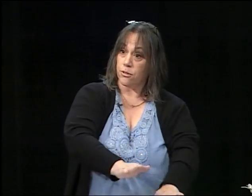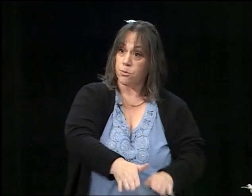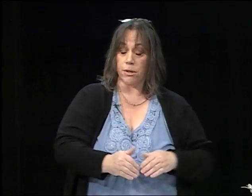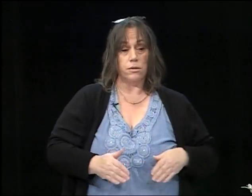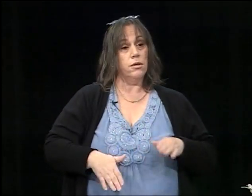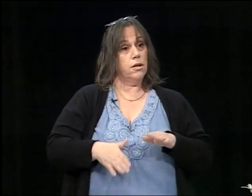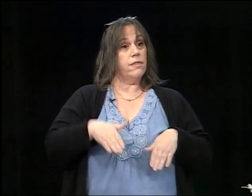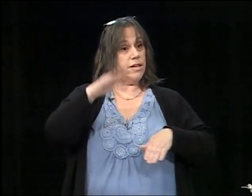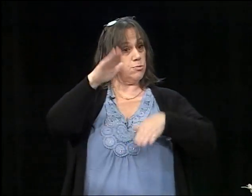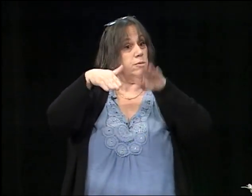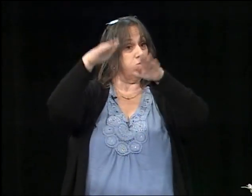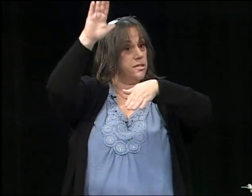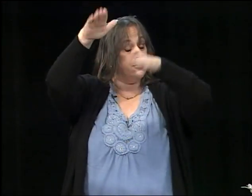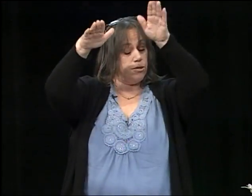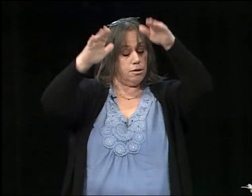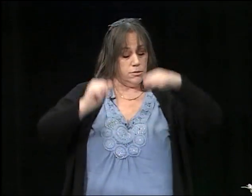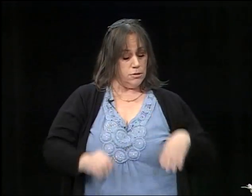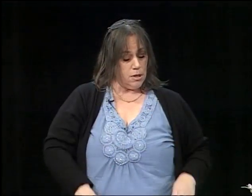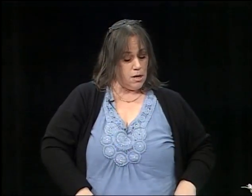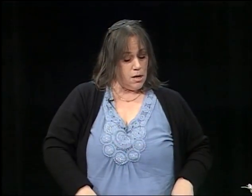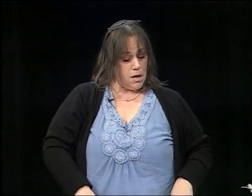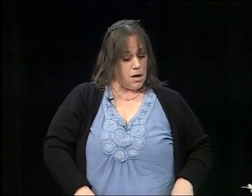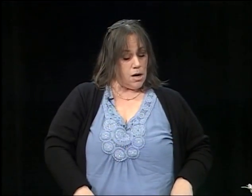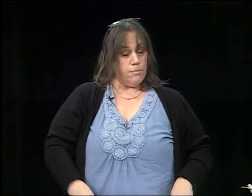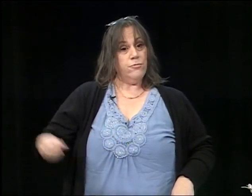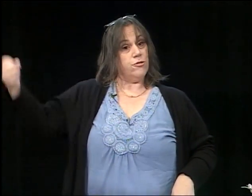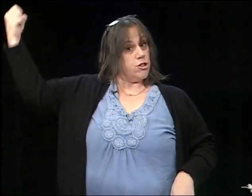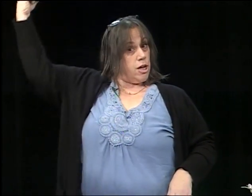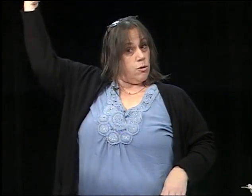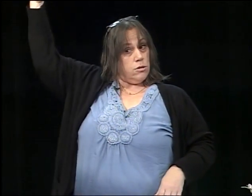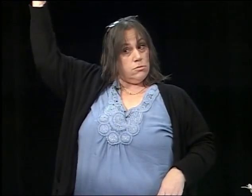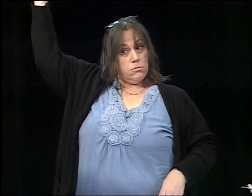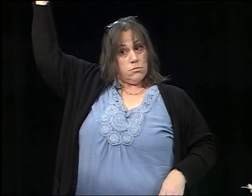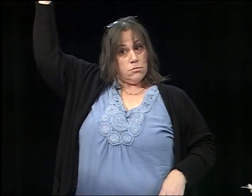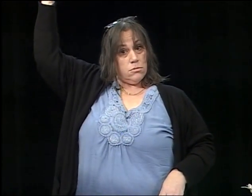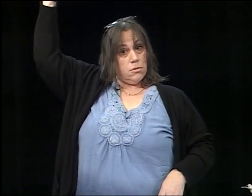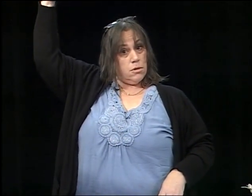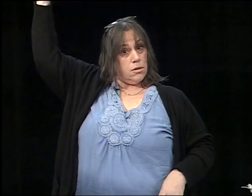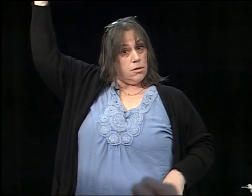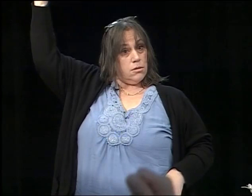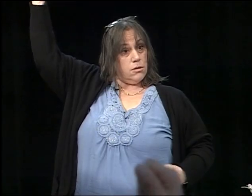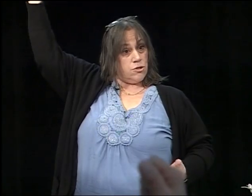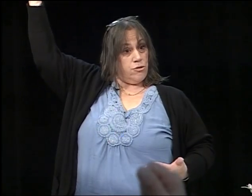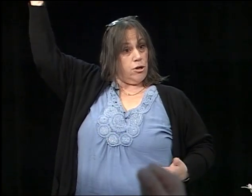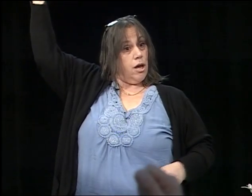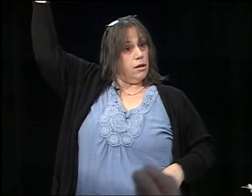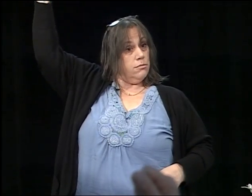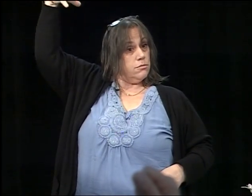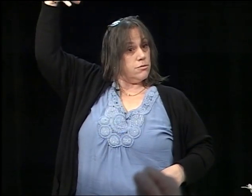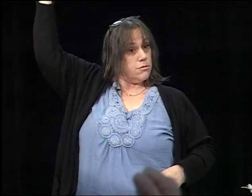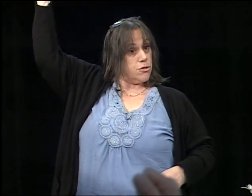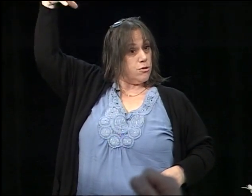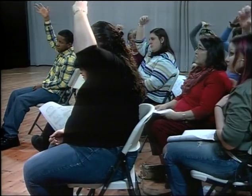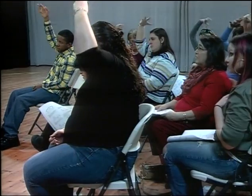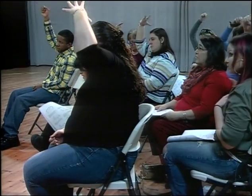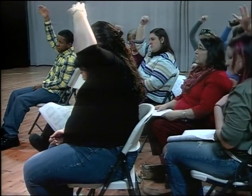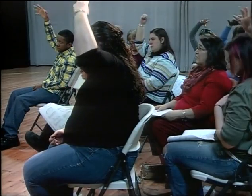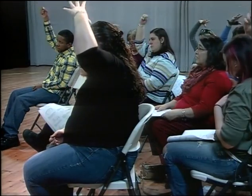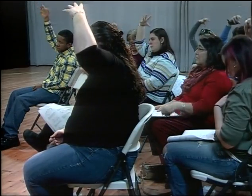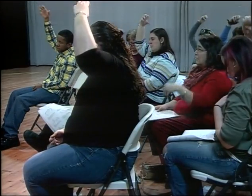but that's what stairs are. For shower, is over your head, so you have the water coming out of your head,